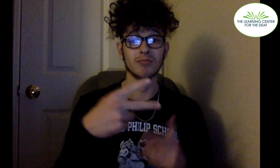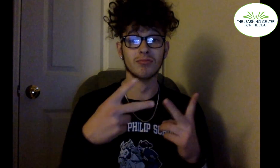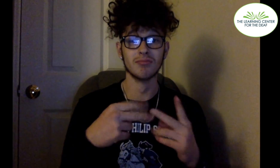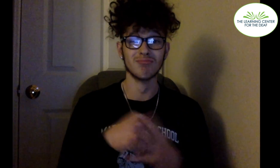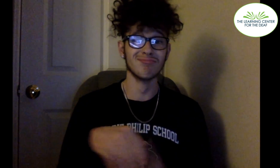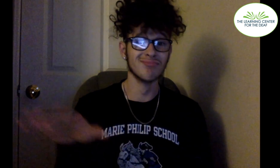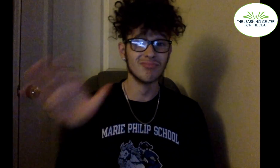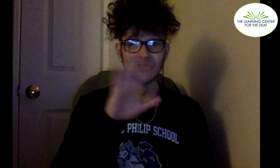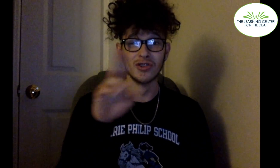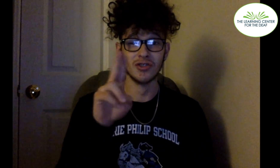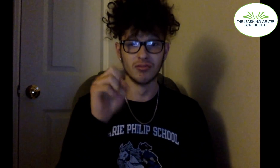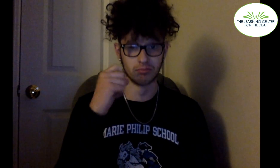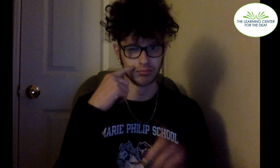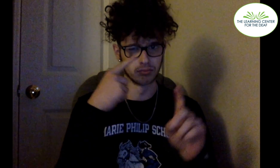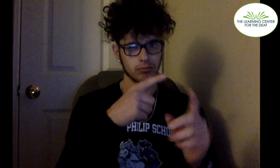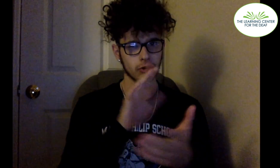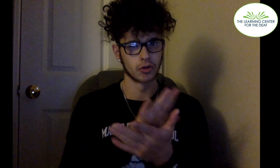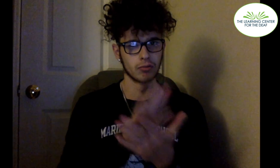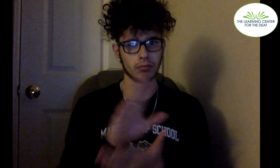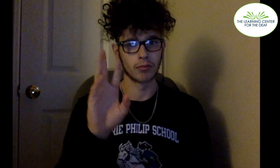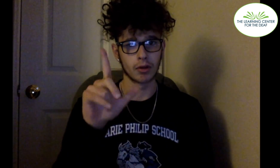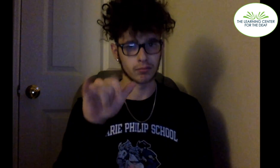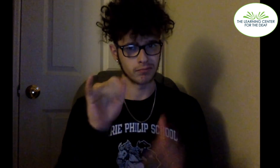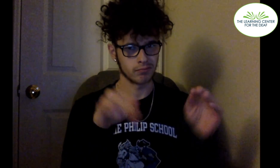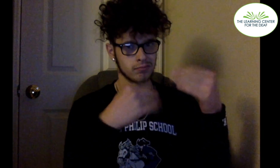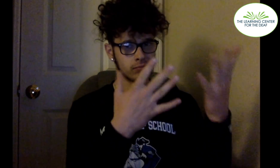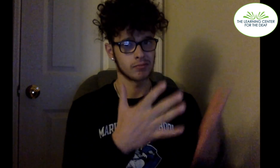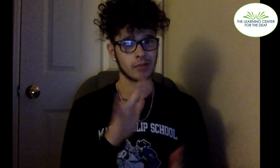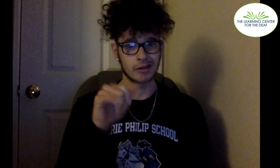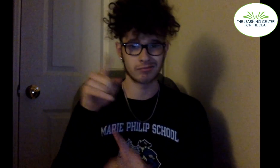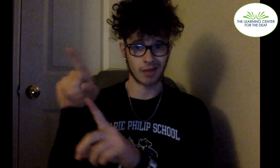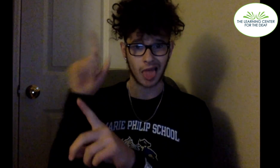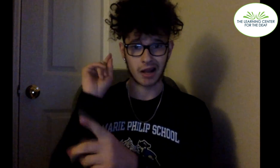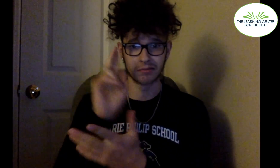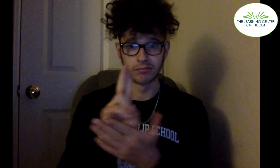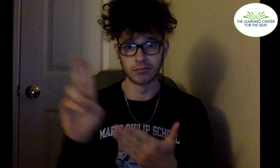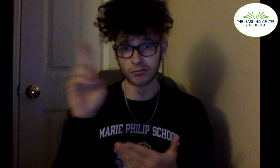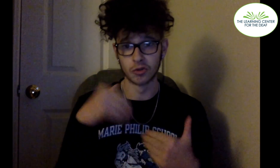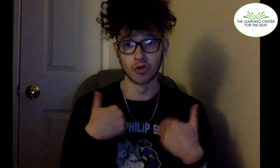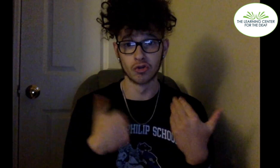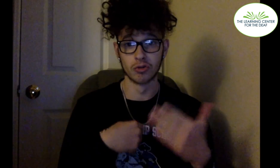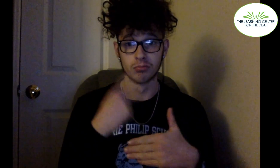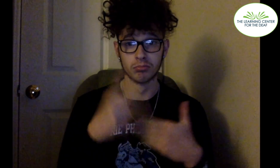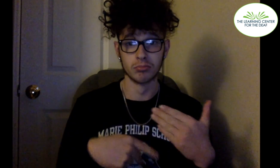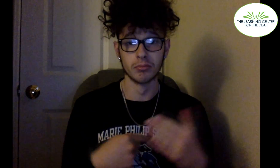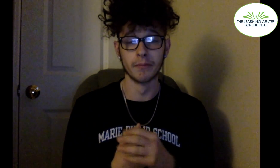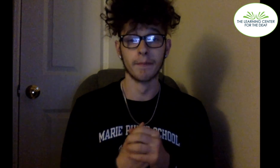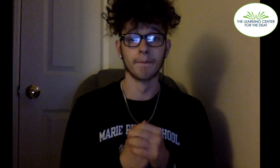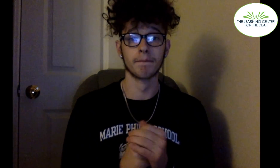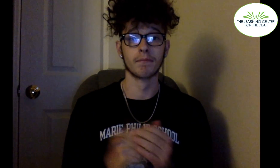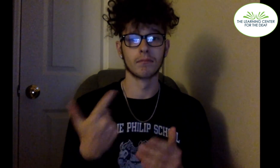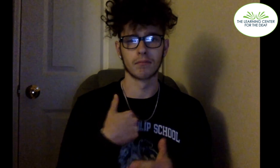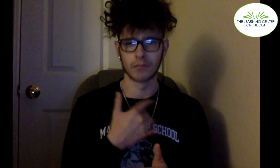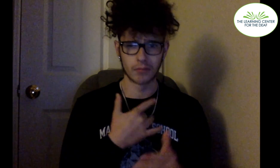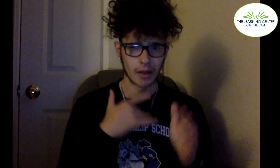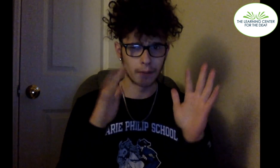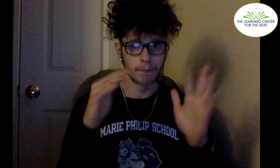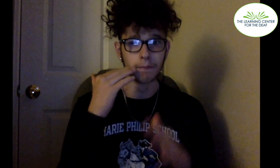nationals? Well, first, I'd like to recognize and thank Academic Bowl as well as Gallaudet University youth programs. I